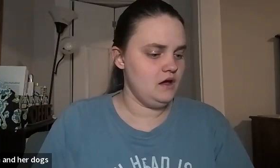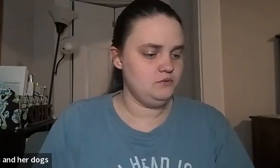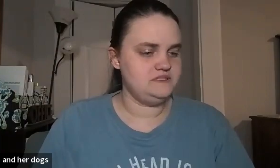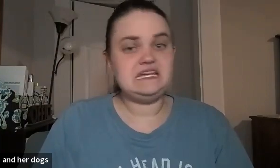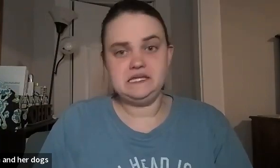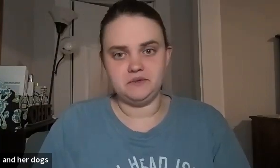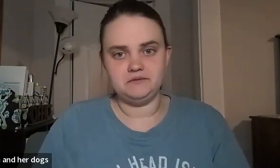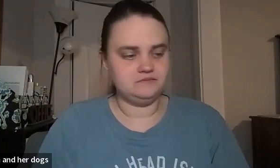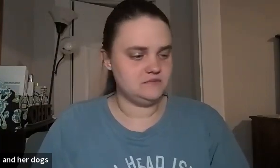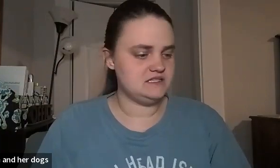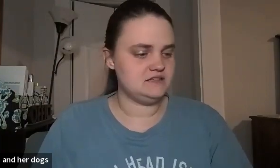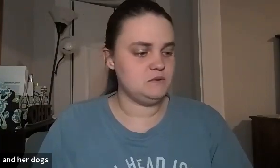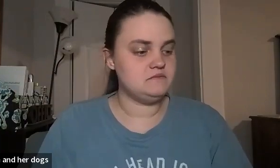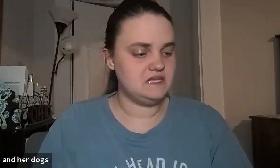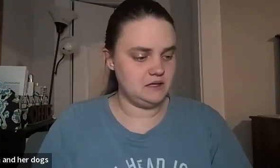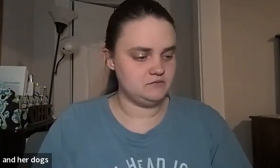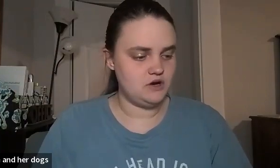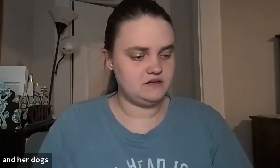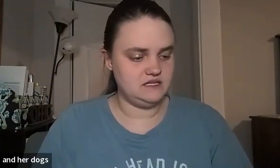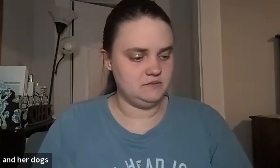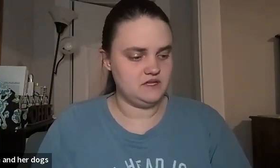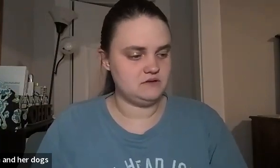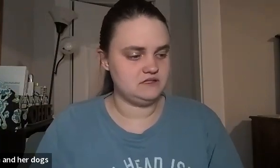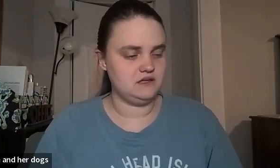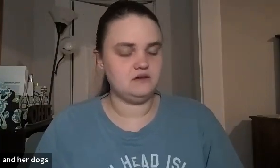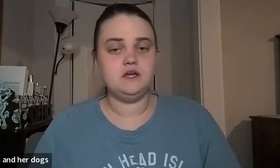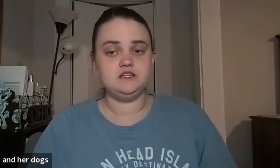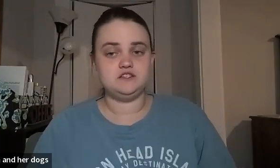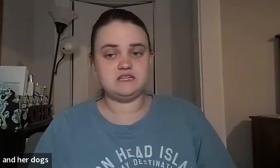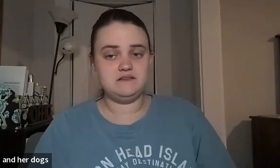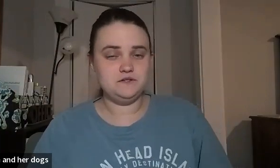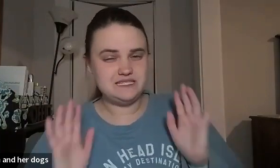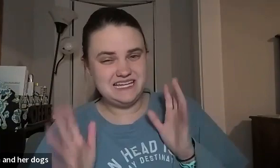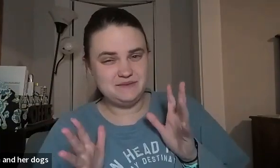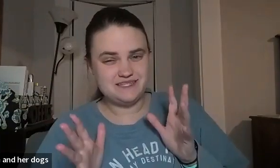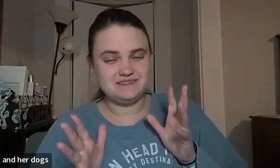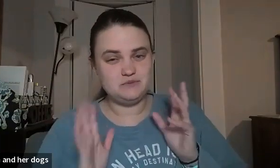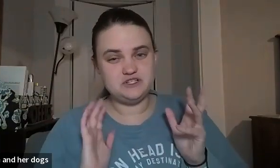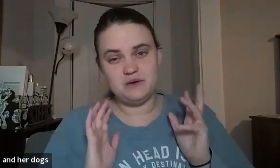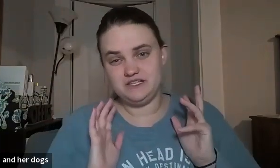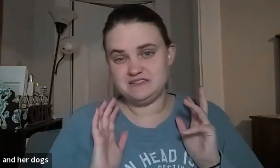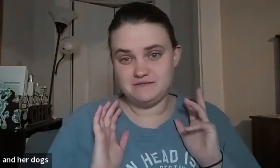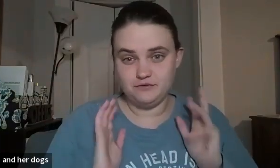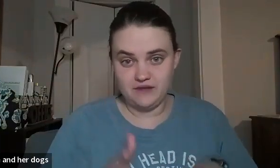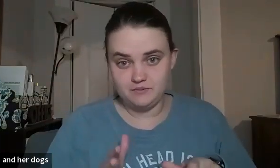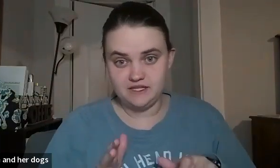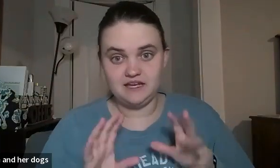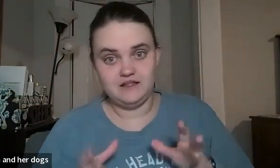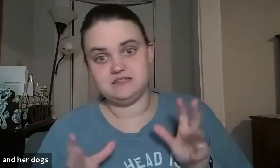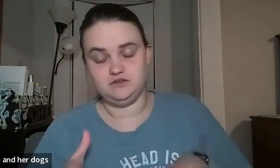Oh, team. Because like swim team, track team, that's what I was thinking of. So the sign for team is similar to how we do the sign for family in class and